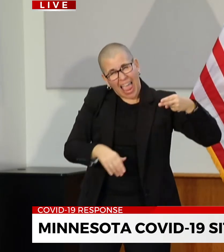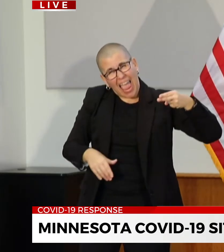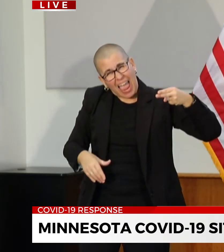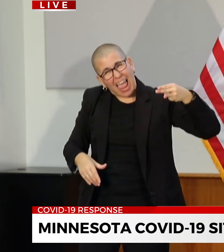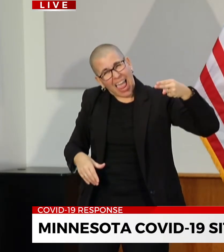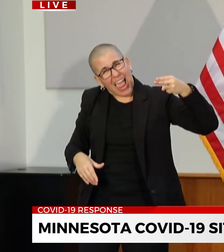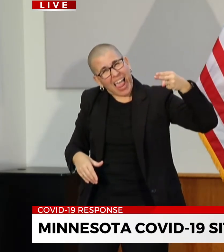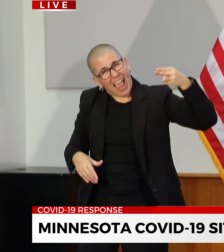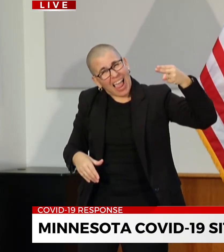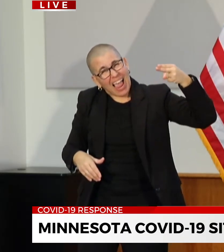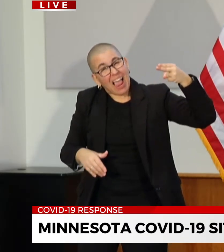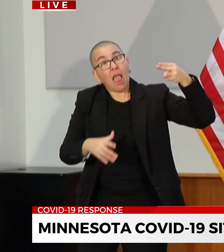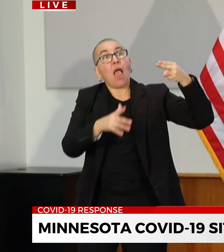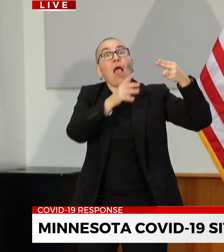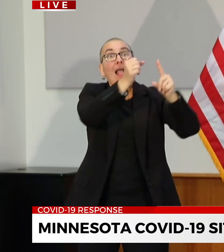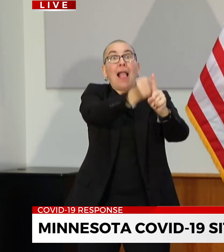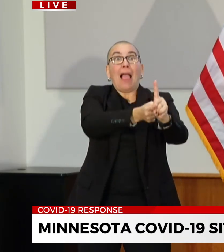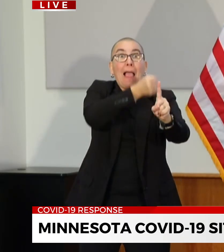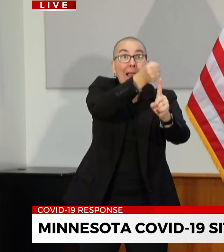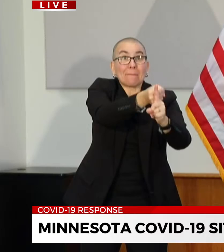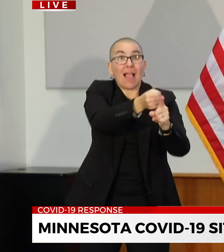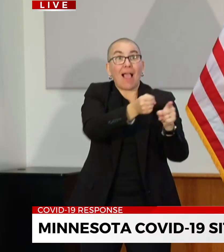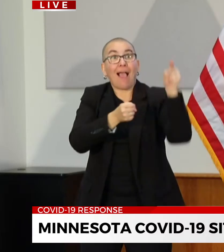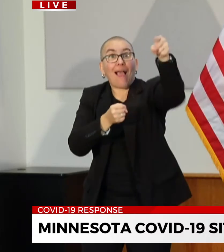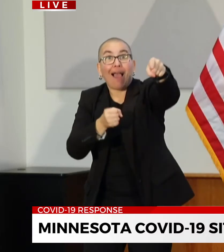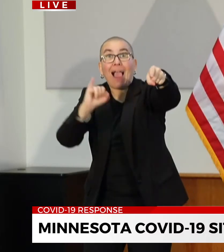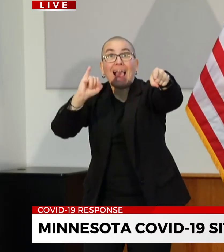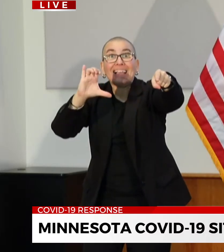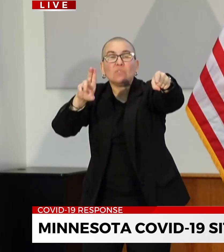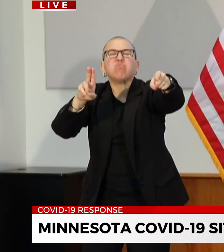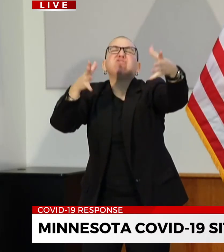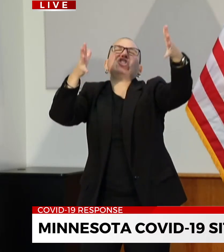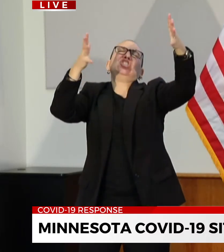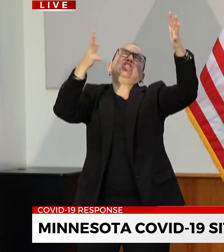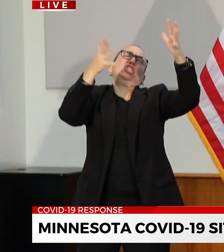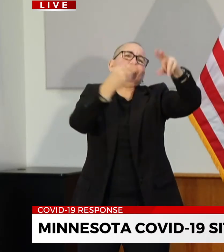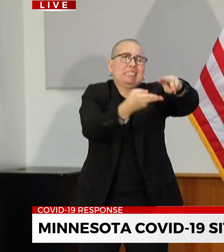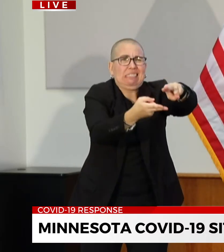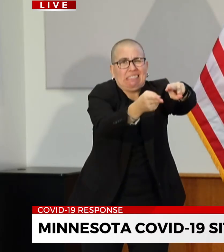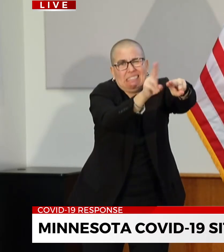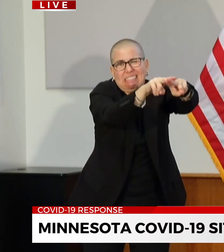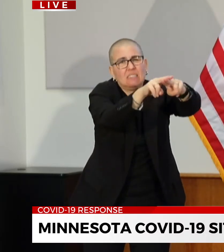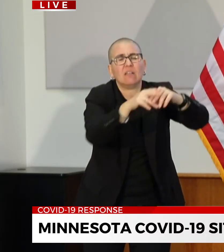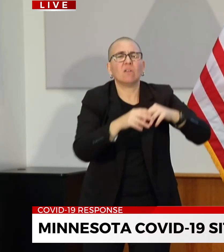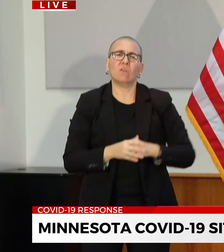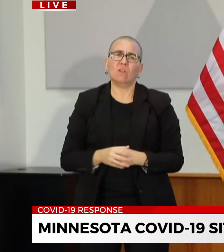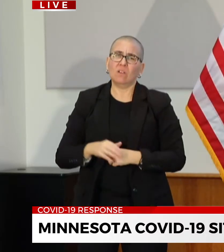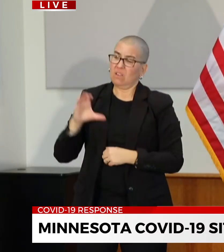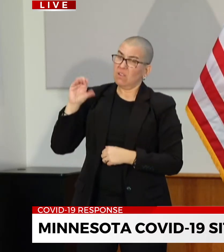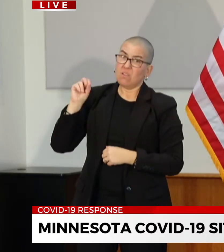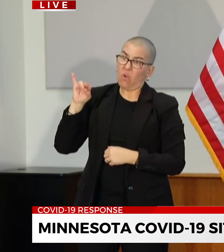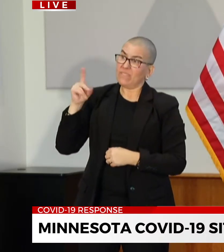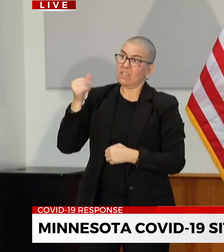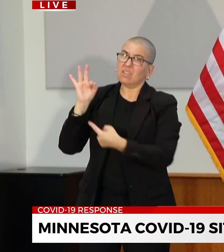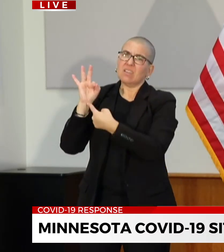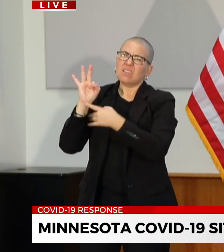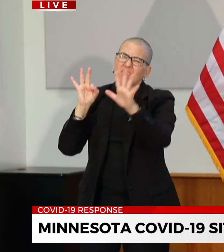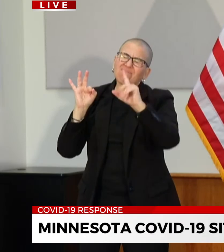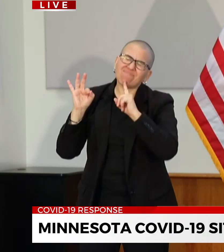weeks after cases increase. COVID-19, as we know now, can be very serious, not only for